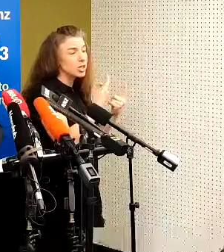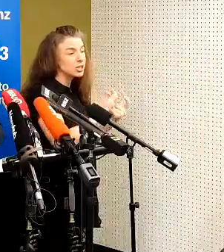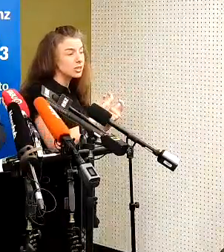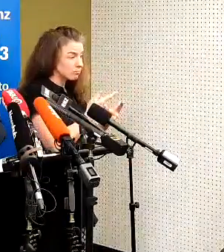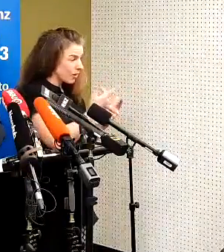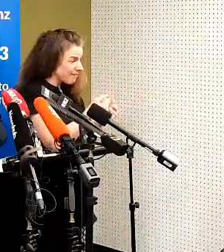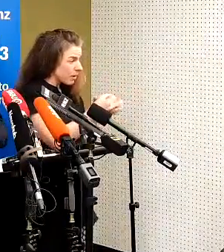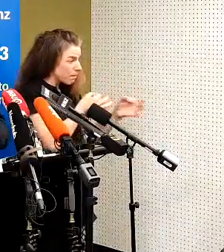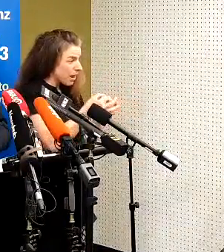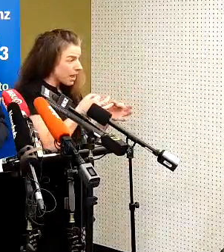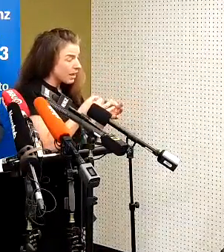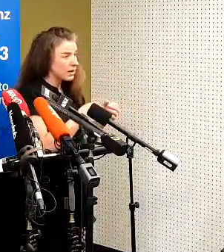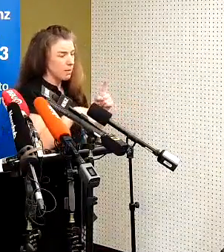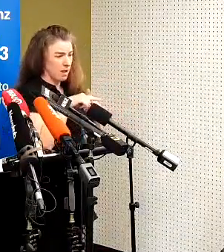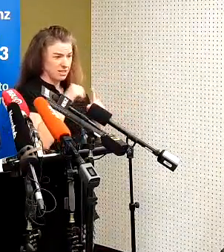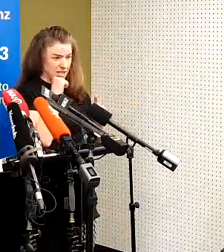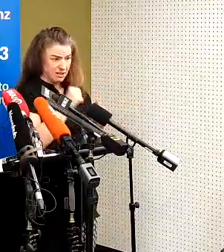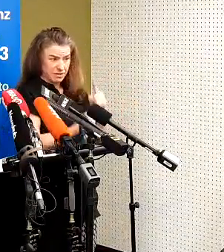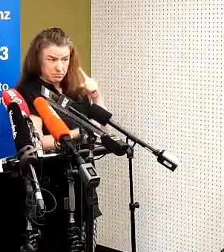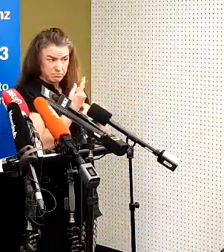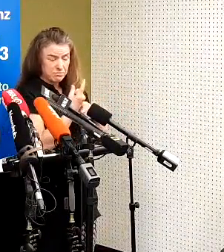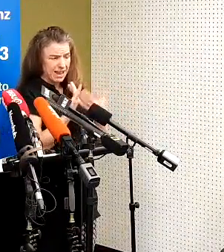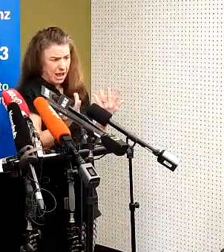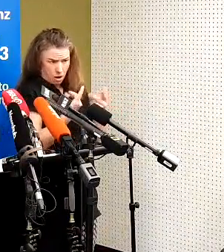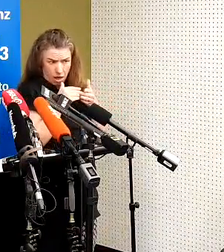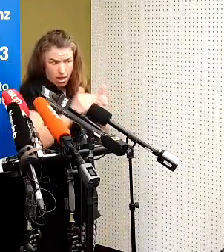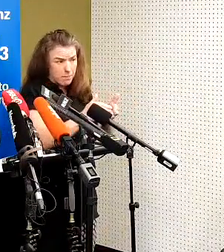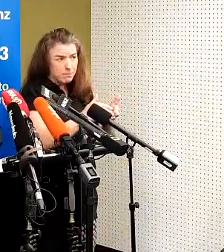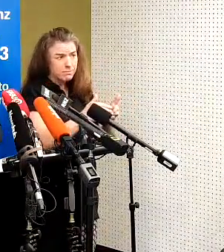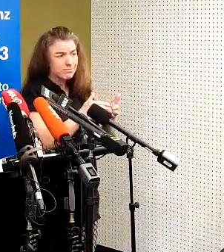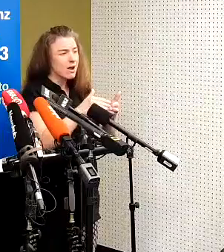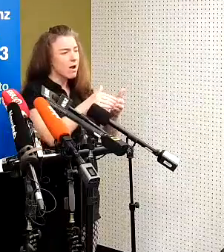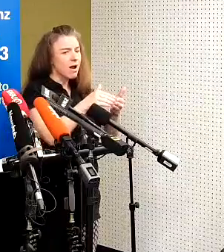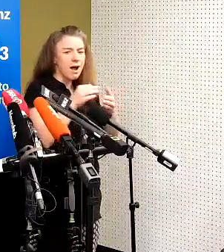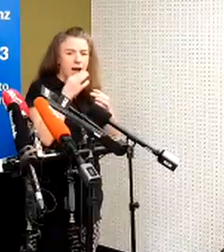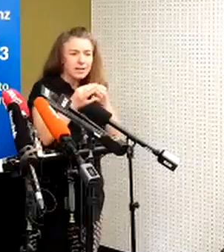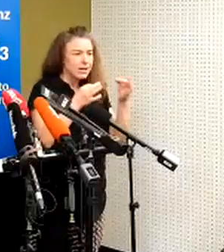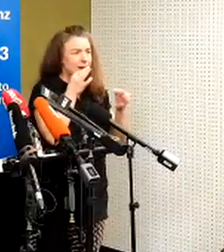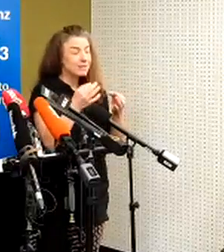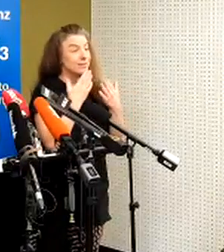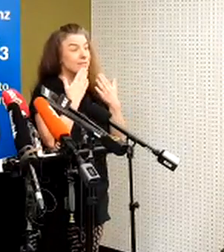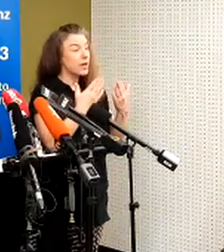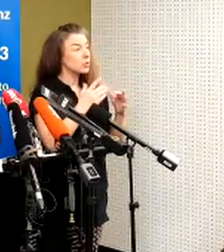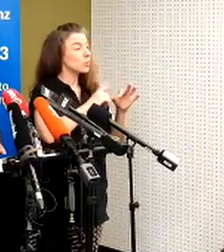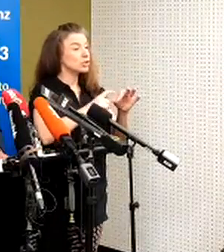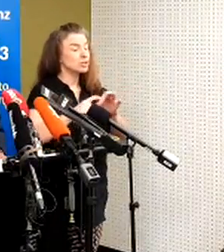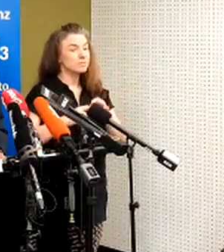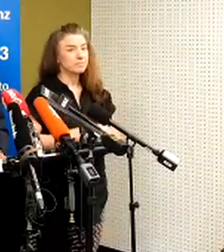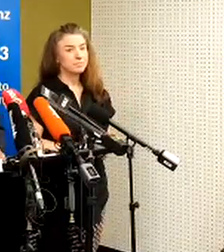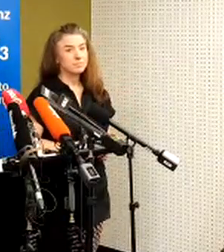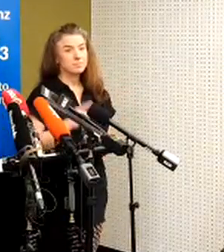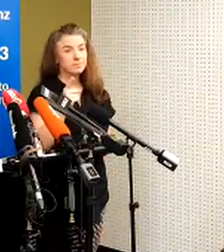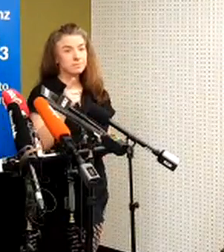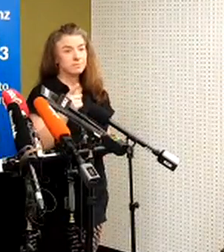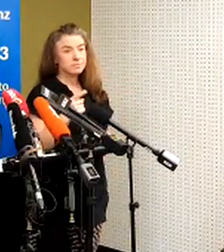that they have a plan and what you might be able to do to help them in the months ahead. Thank you very much. I'm open for questions. How many